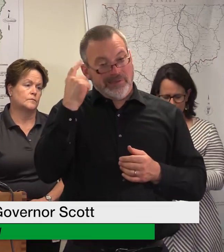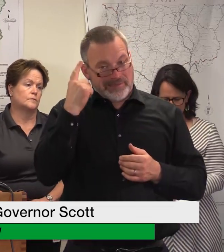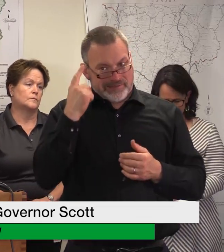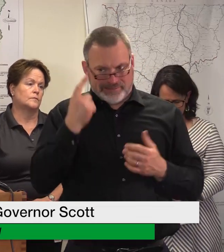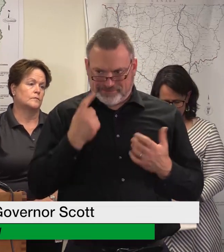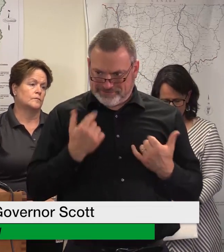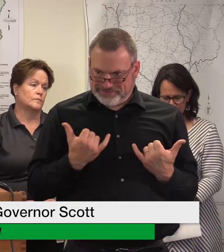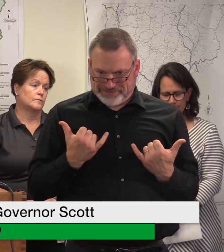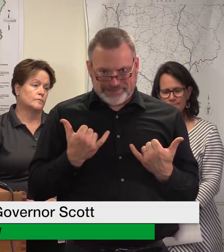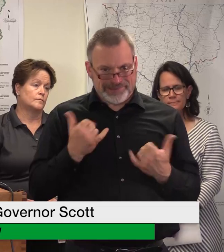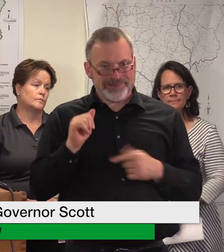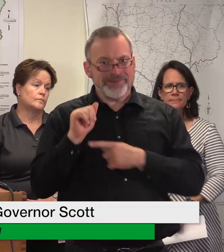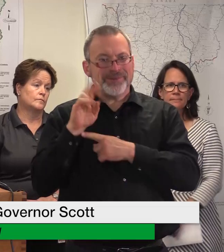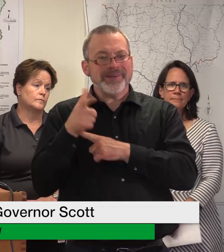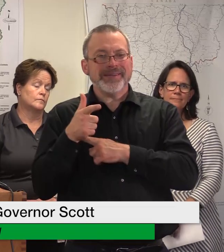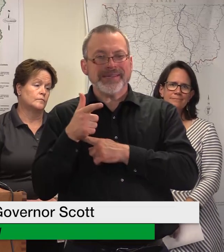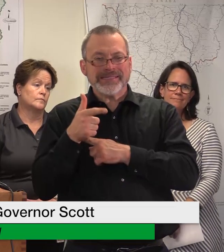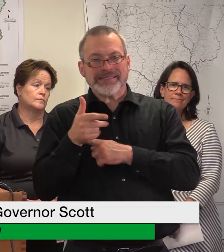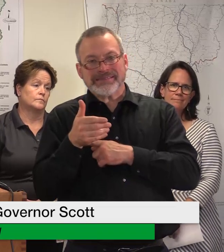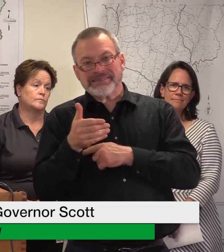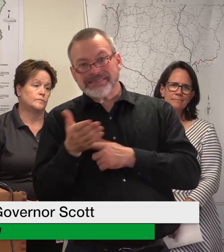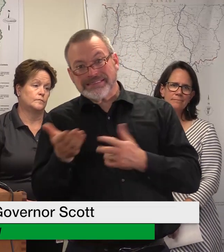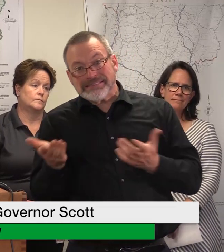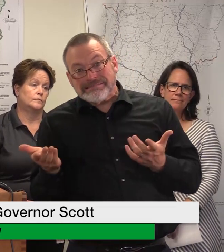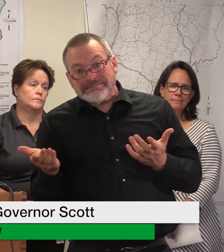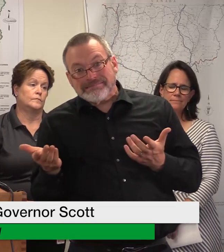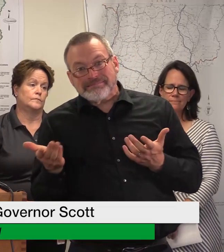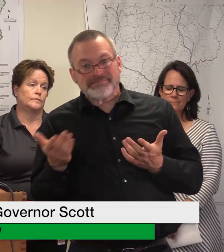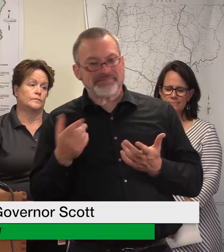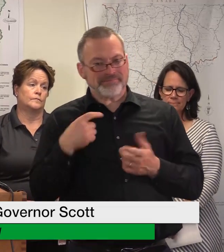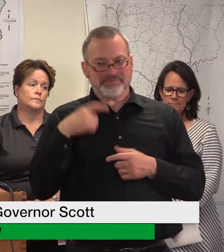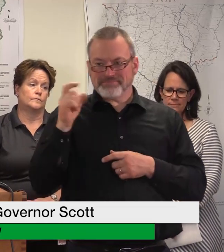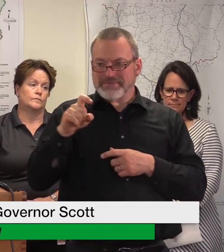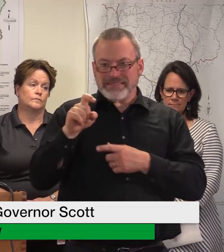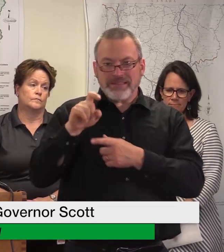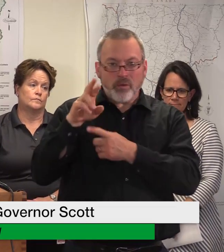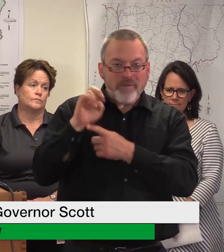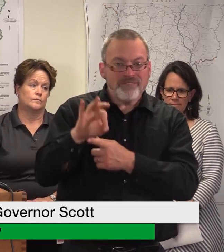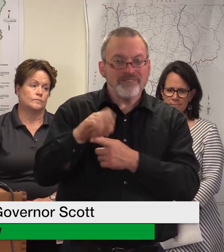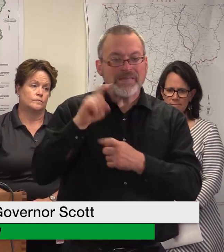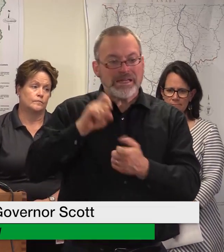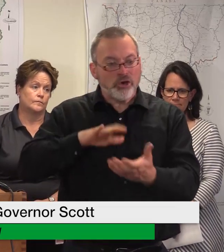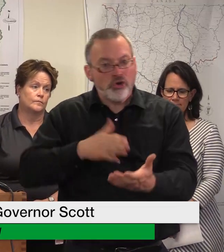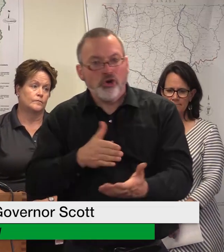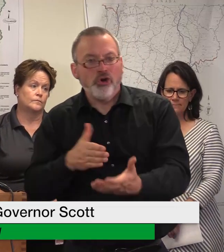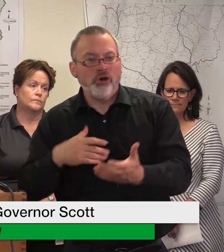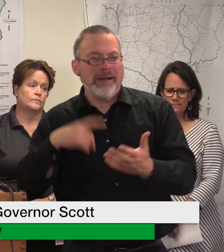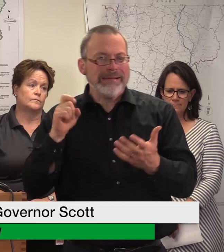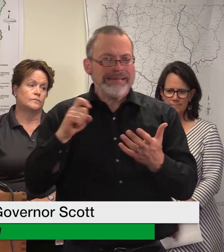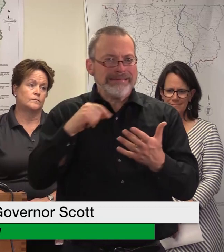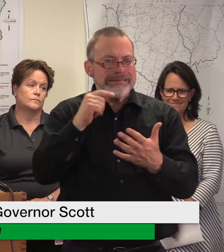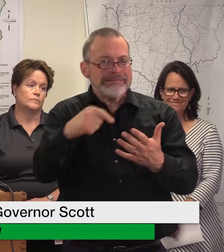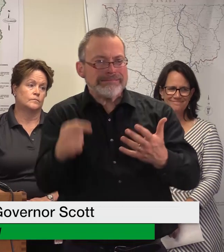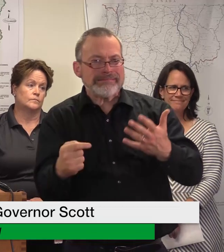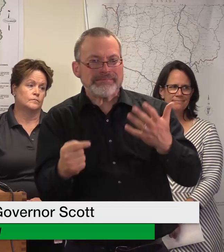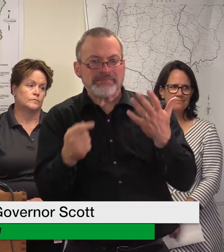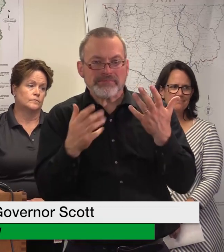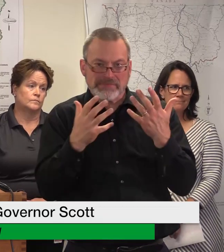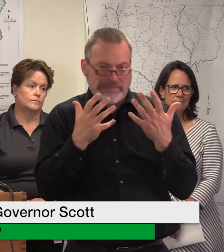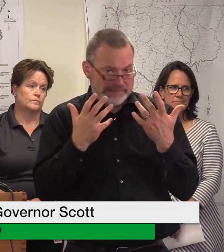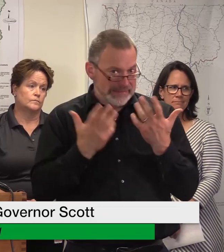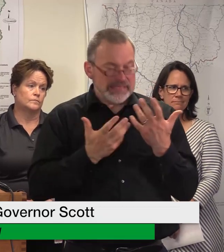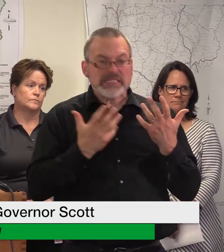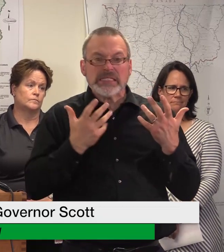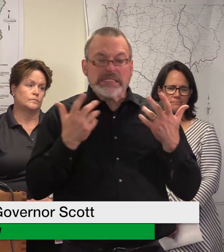heat. They're going to need to cook. They're going to need to refrigerate as well. So this is in the nascent stage, but the hope